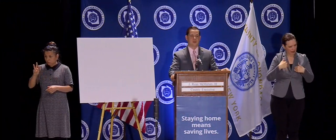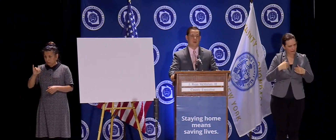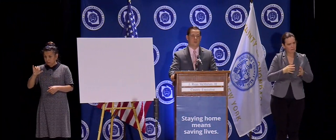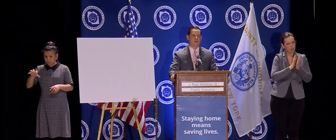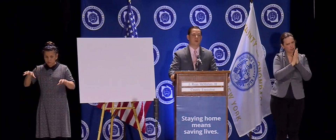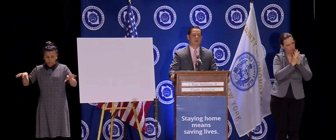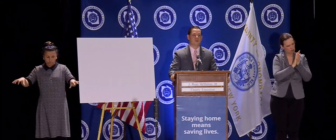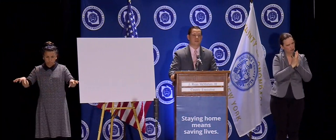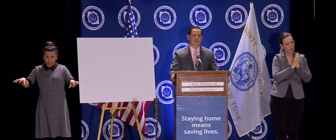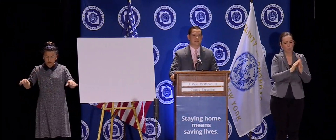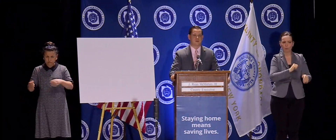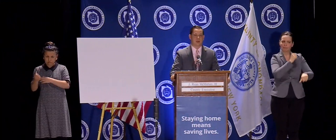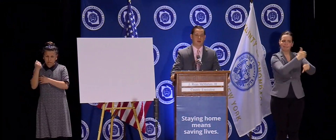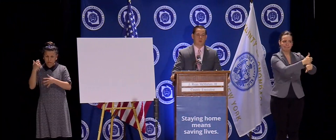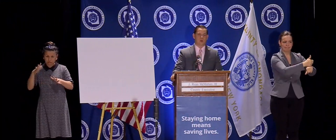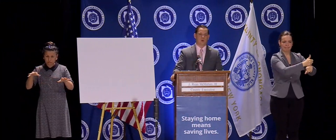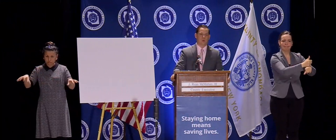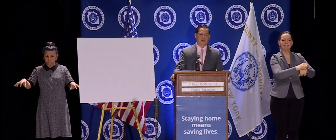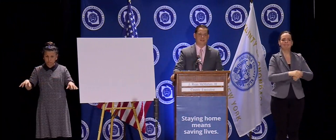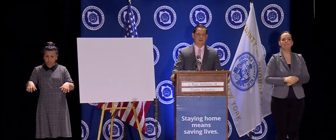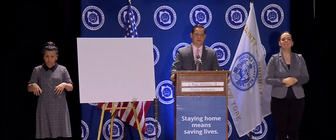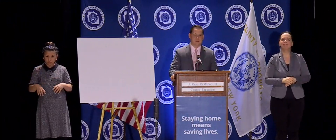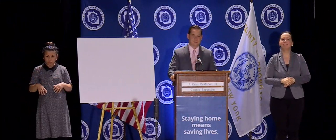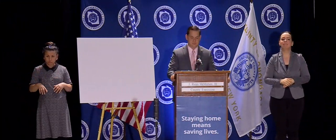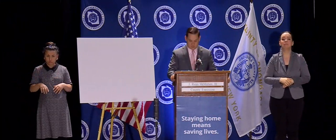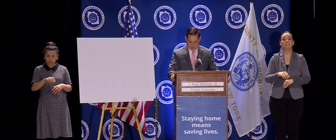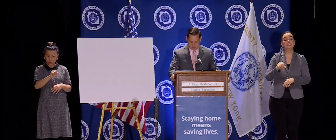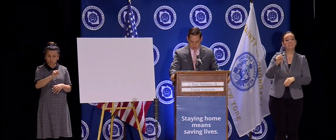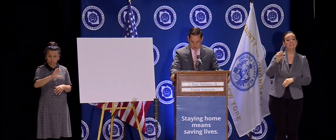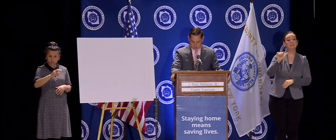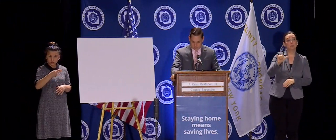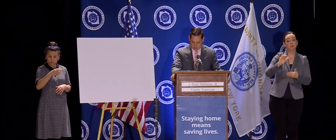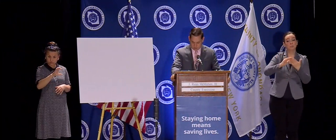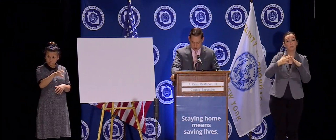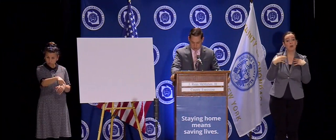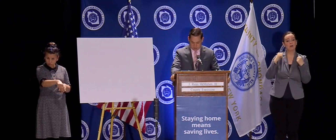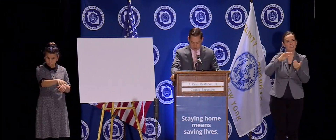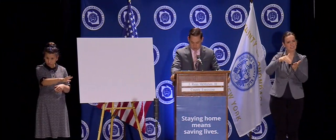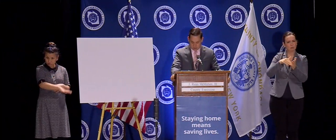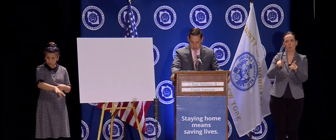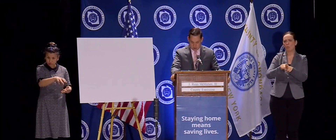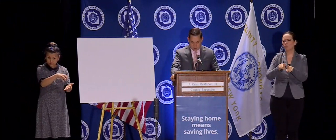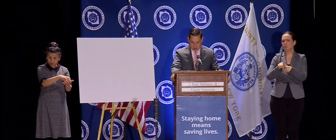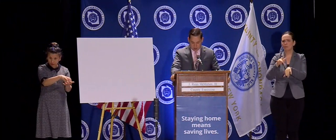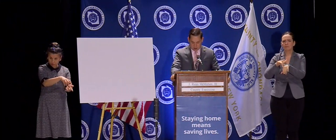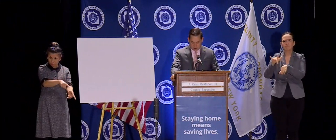Community Health Center open for testing for anyone who wants to get a test. Okay.